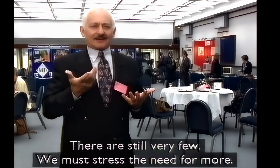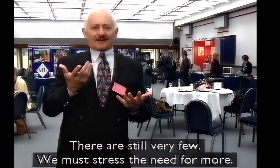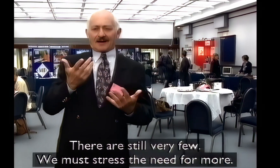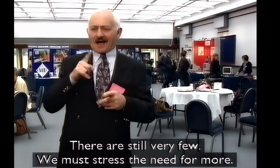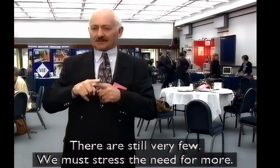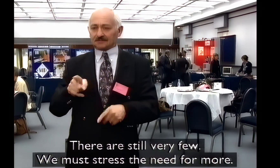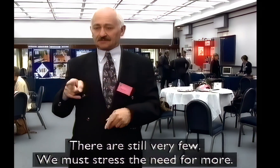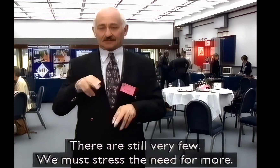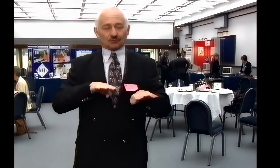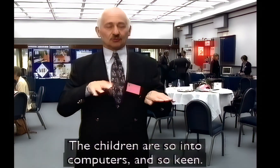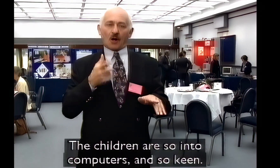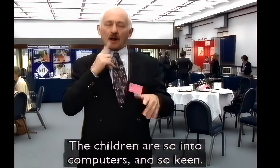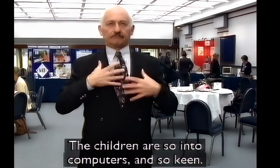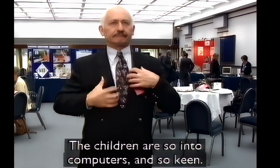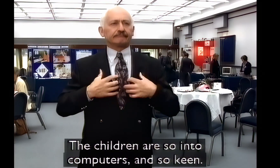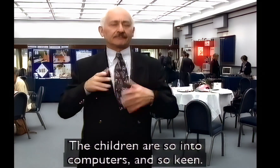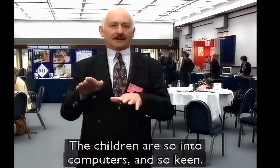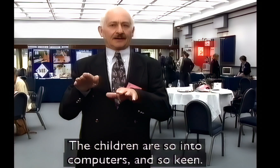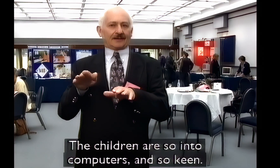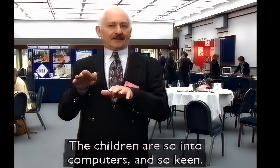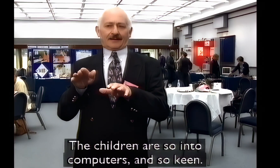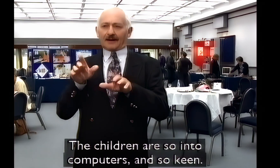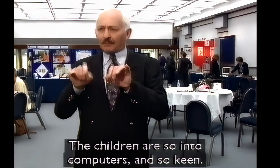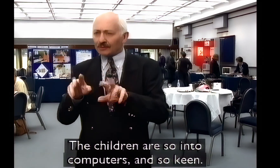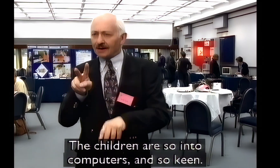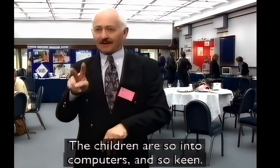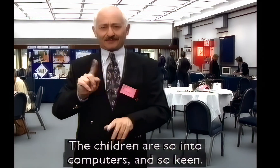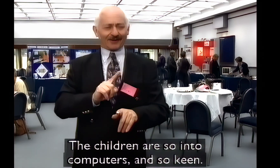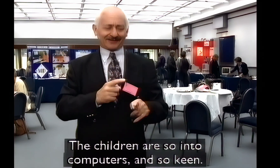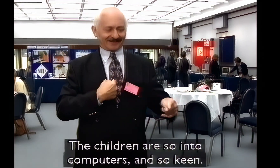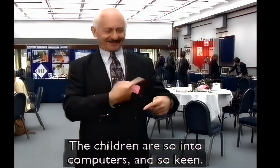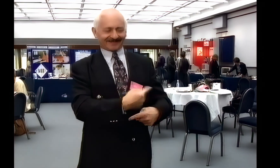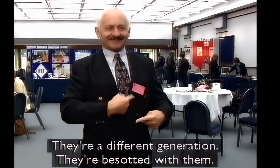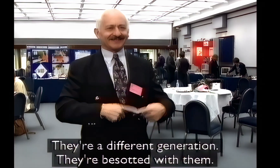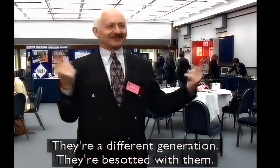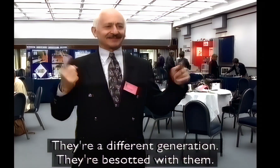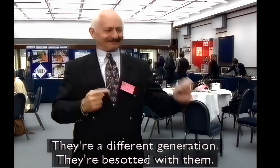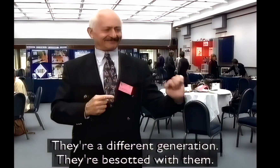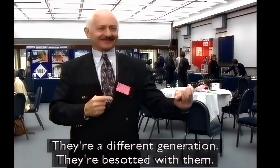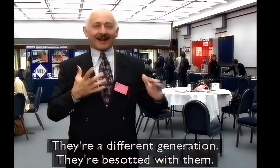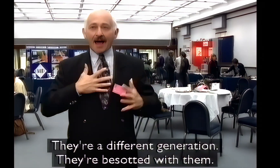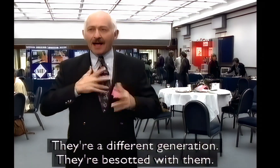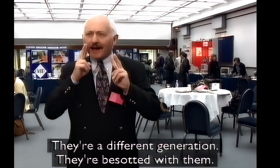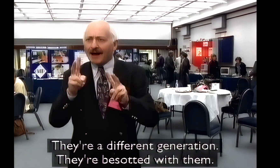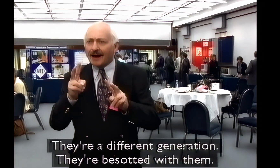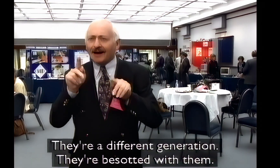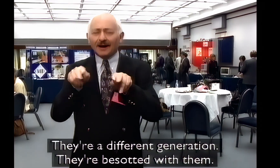for more. The children are so into computers and so keen. They're a different generation. They're besotted with